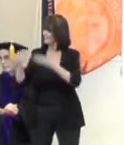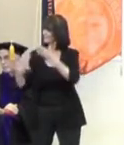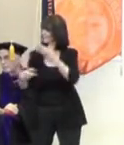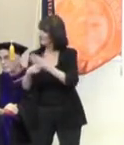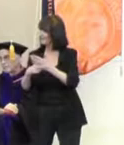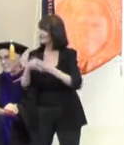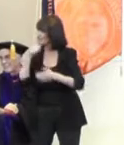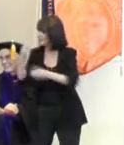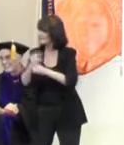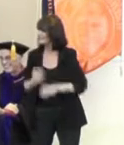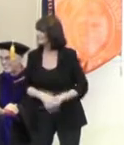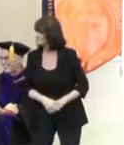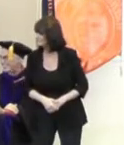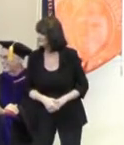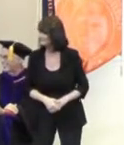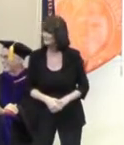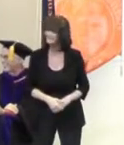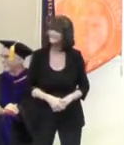ain't getting it.